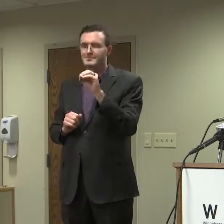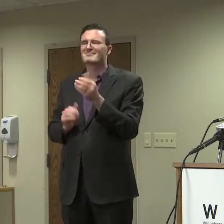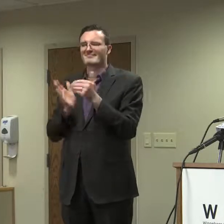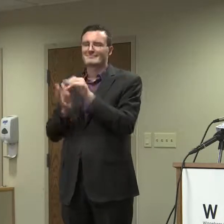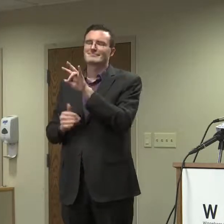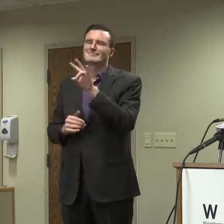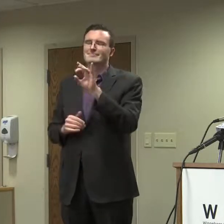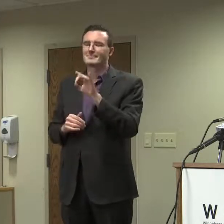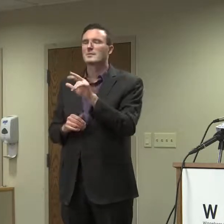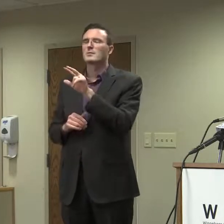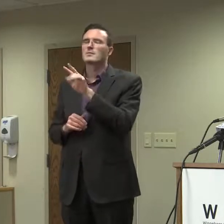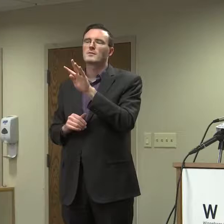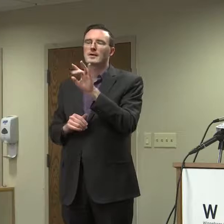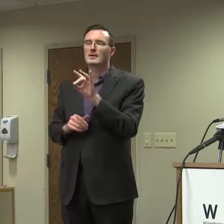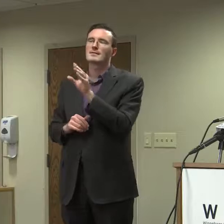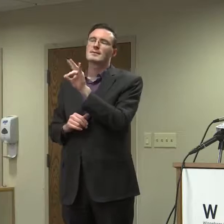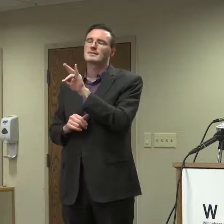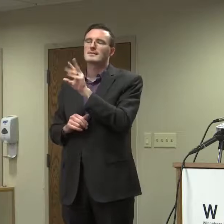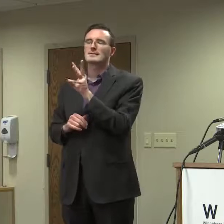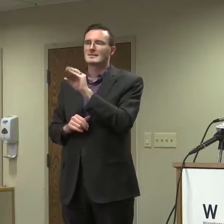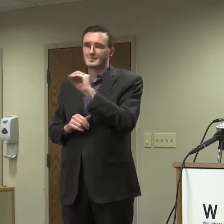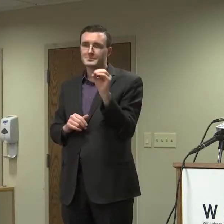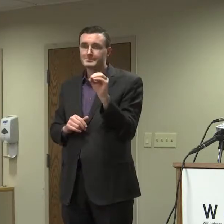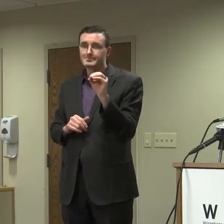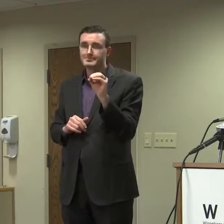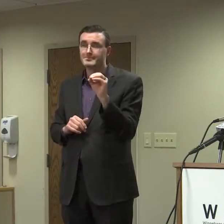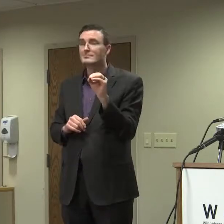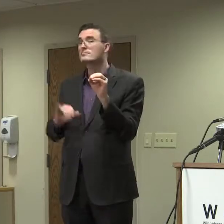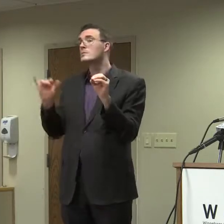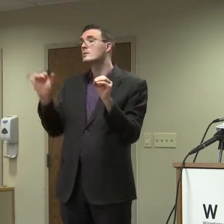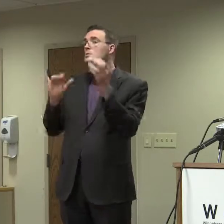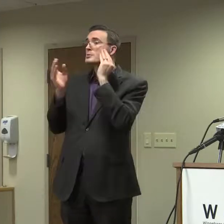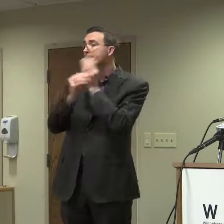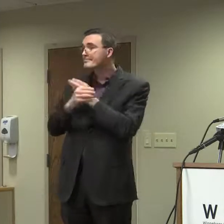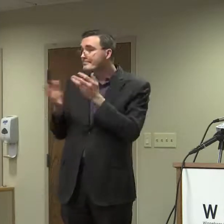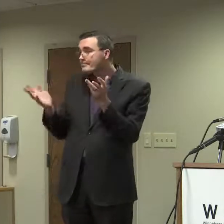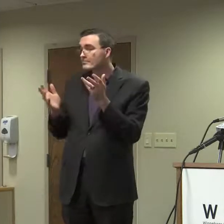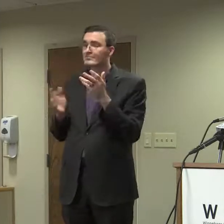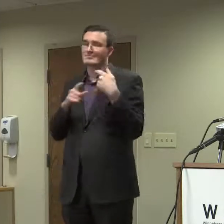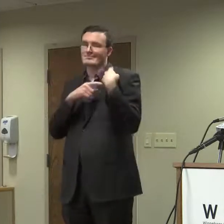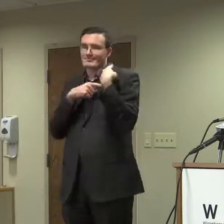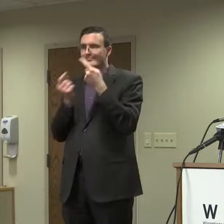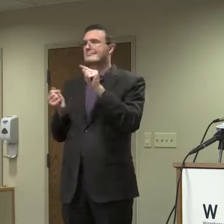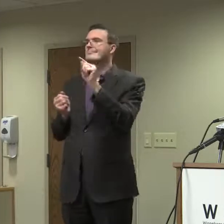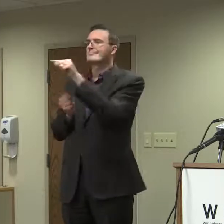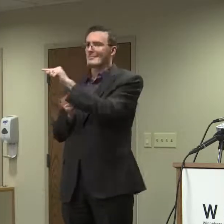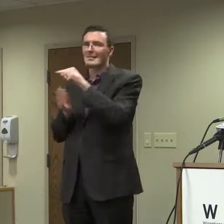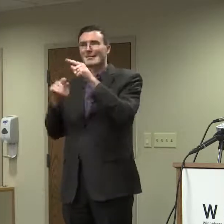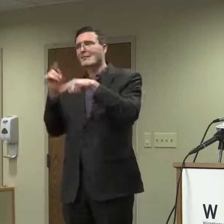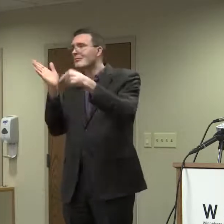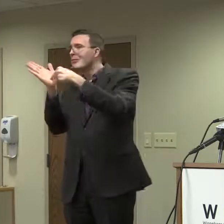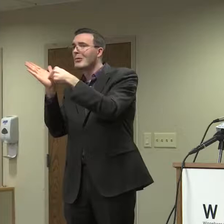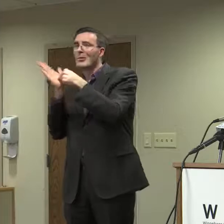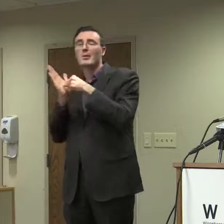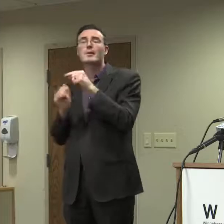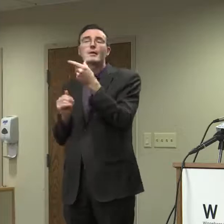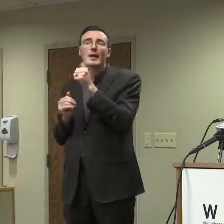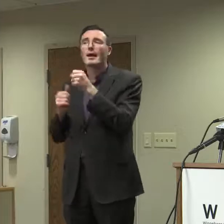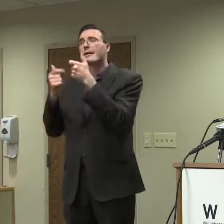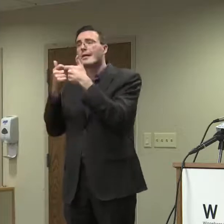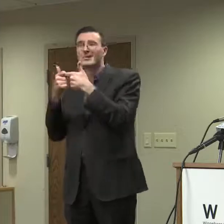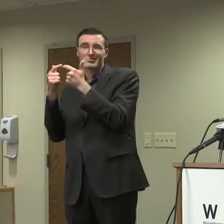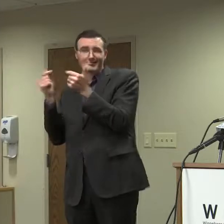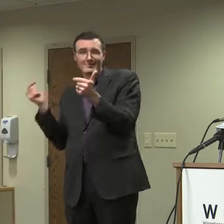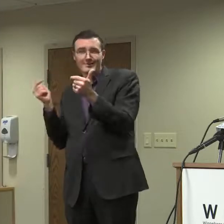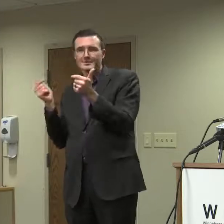779-348-7600. Also, we've now provided over $5 million worth of assistance and relief for utility bills.